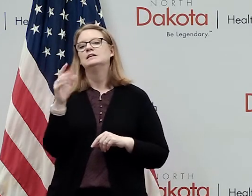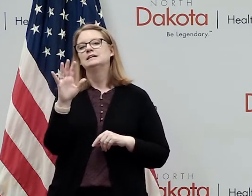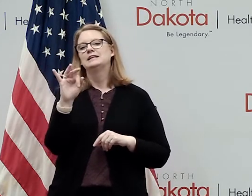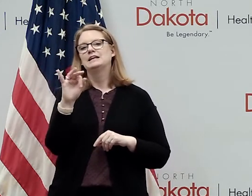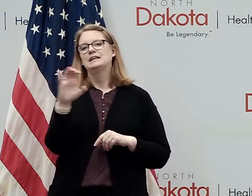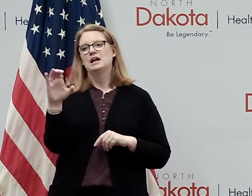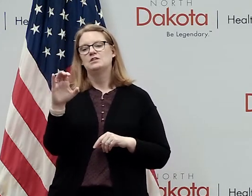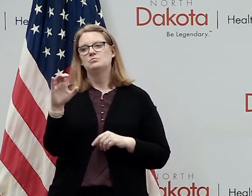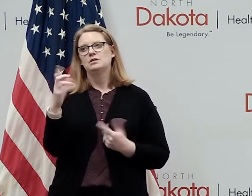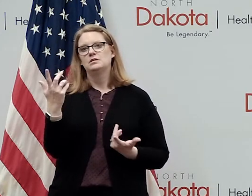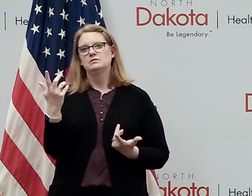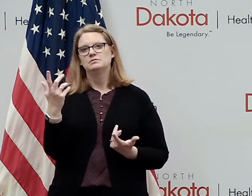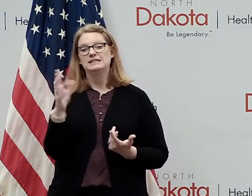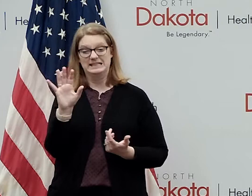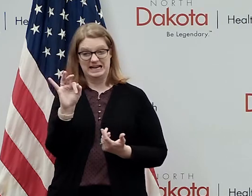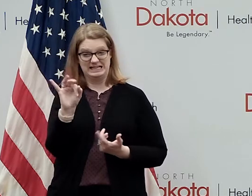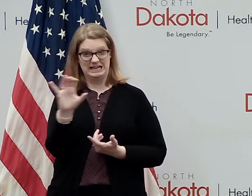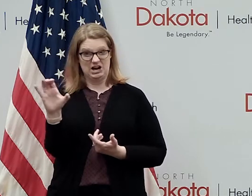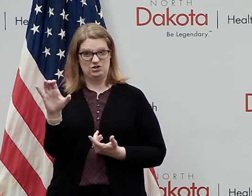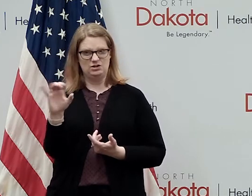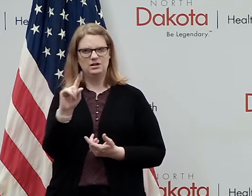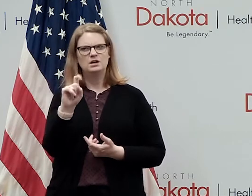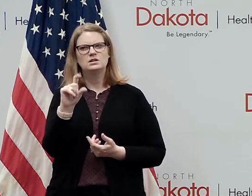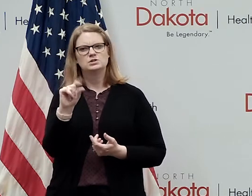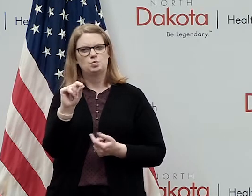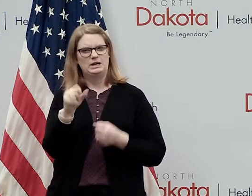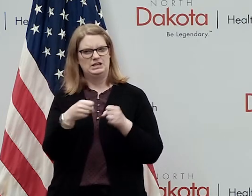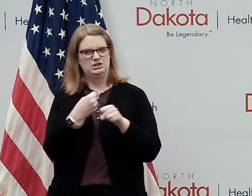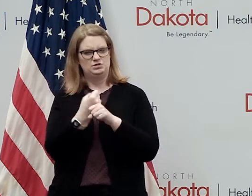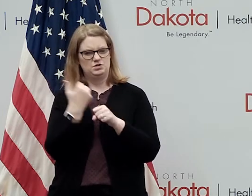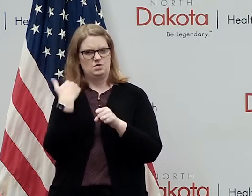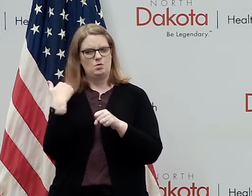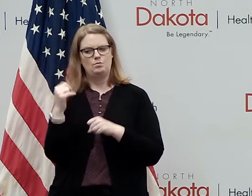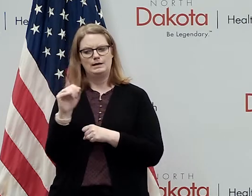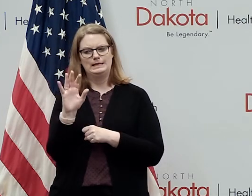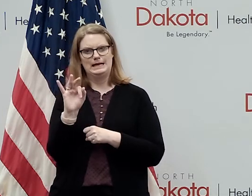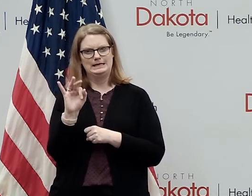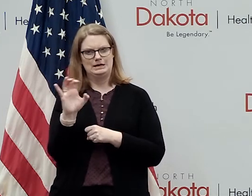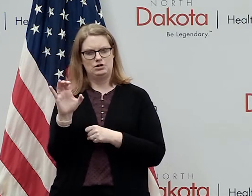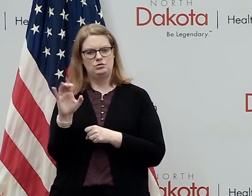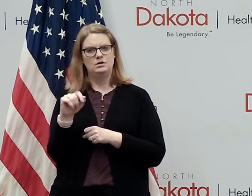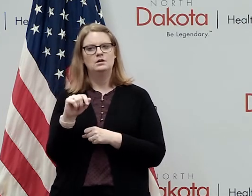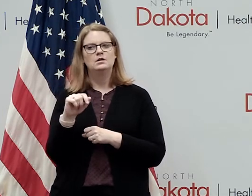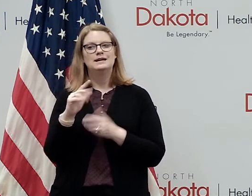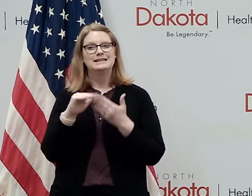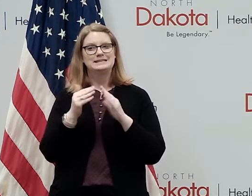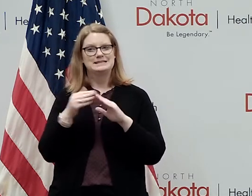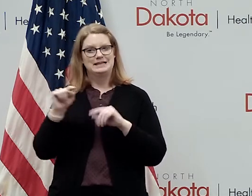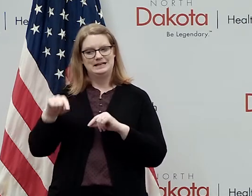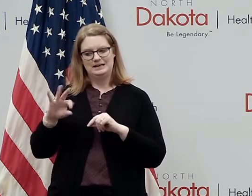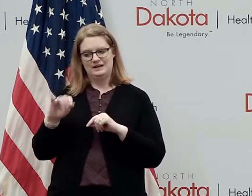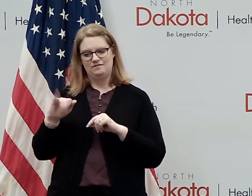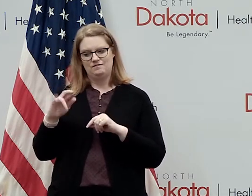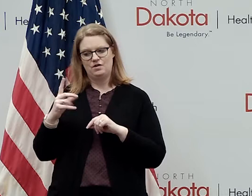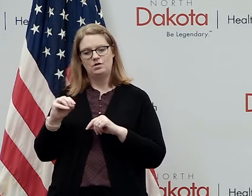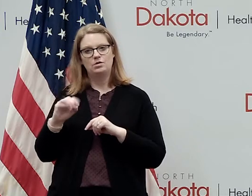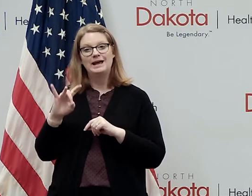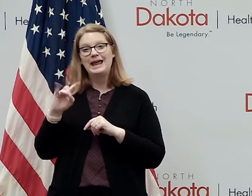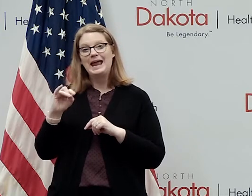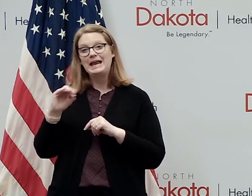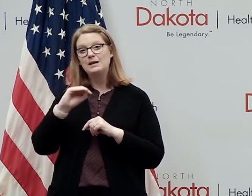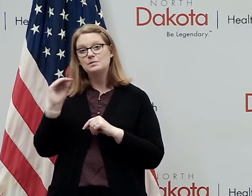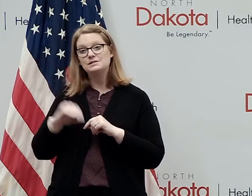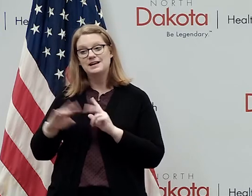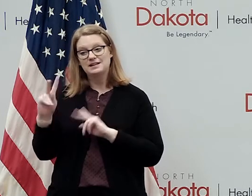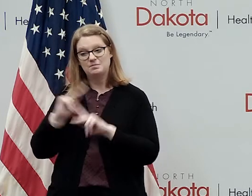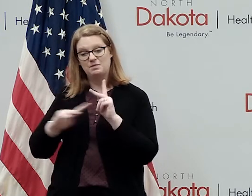it's estimated, again, 1900, 120 years ago, in the year 1900, in the city of Fargo, 80% of the residents of